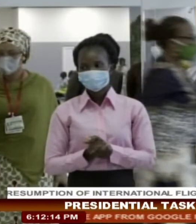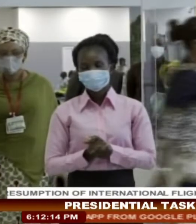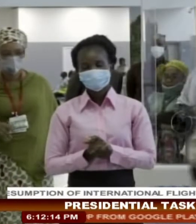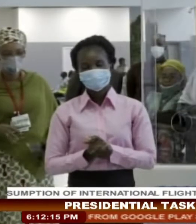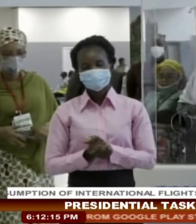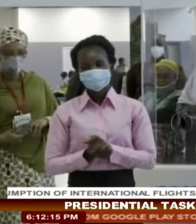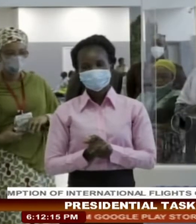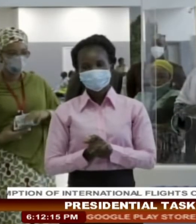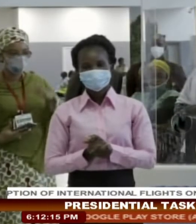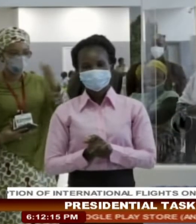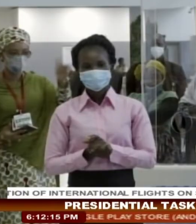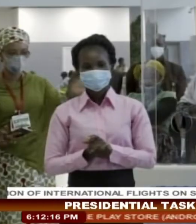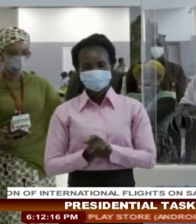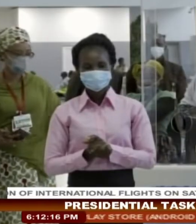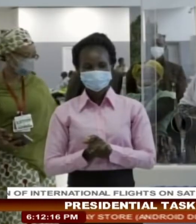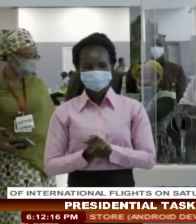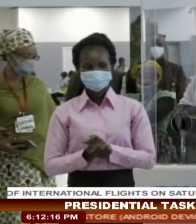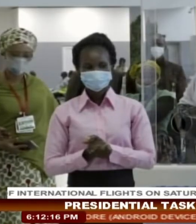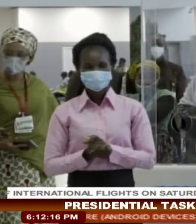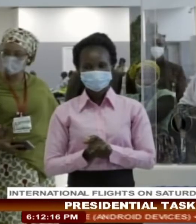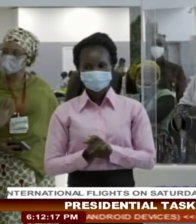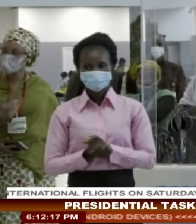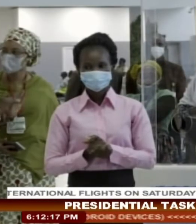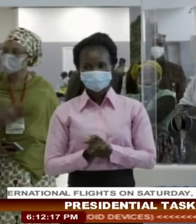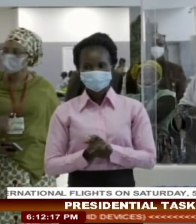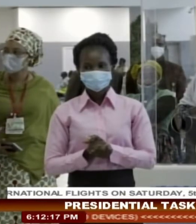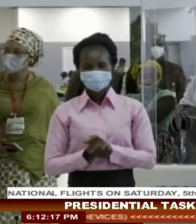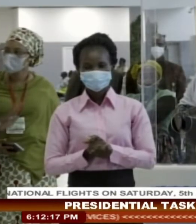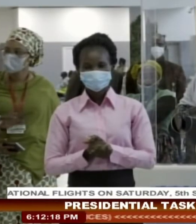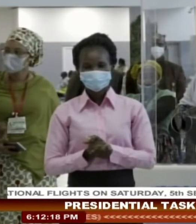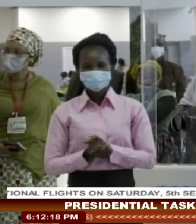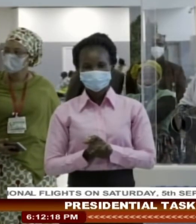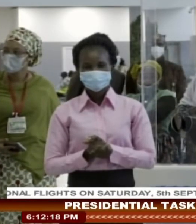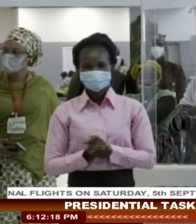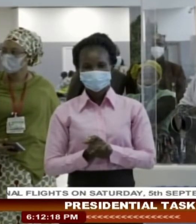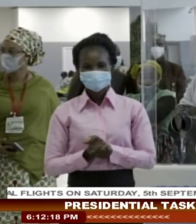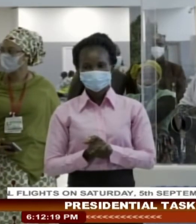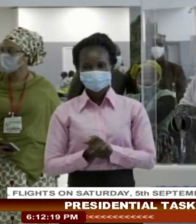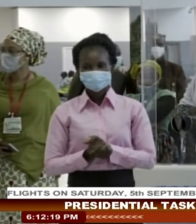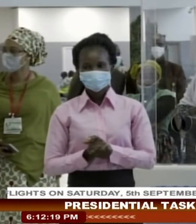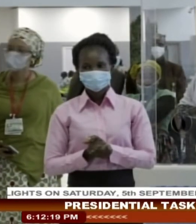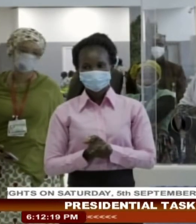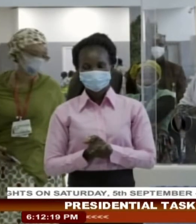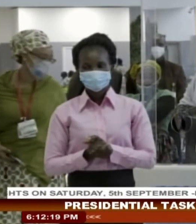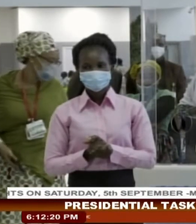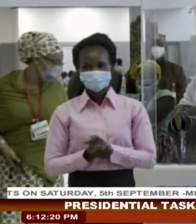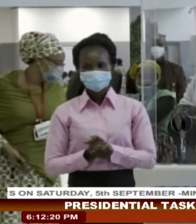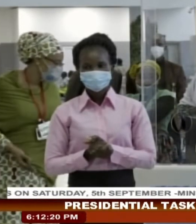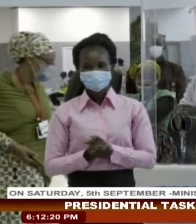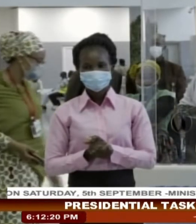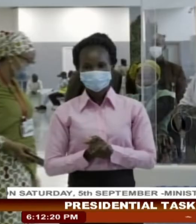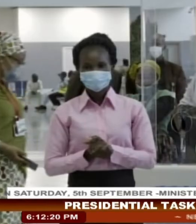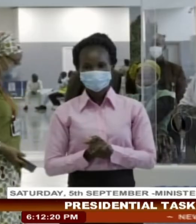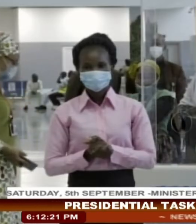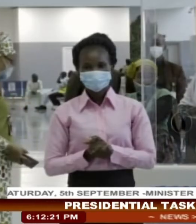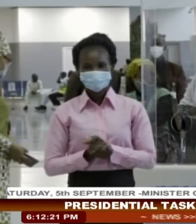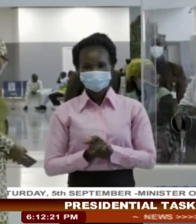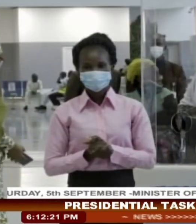waɗannan ƙasashe. Sannan wani tabbaci za ka ba in Najeriya cewa yadda aka shigo da corona